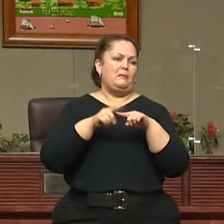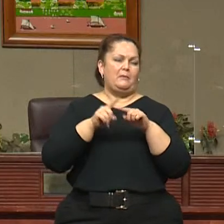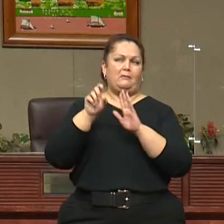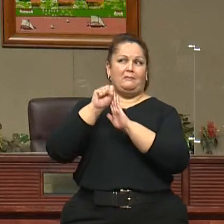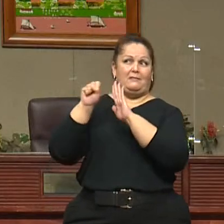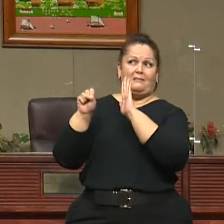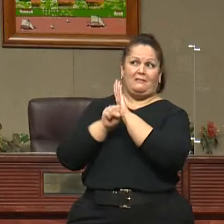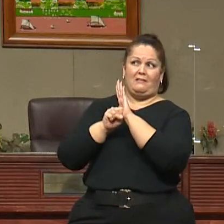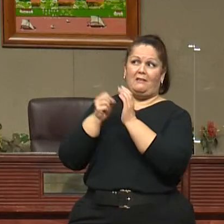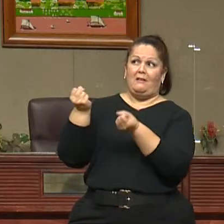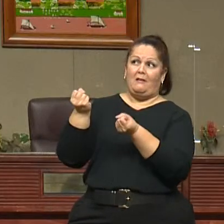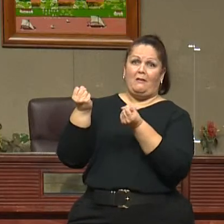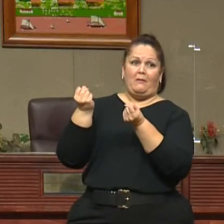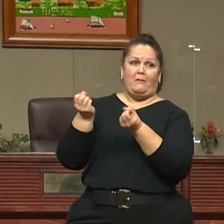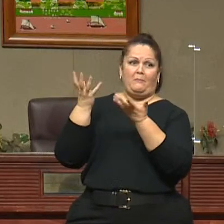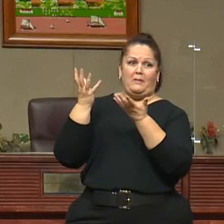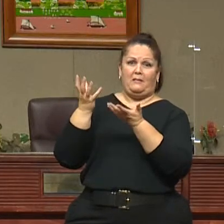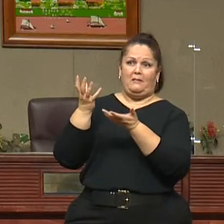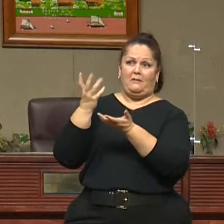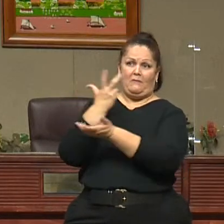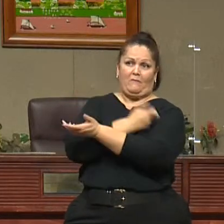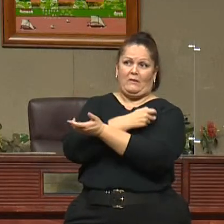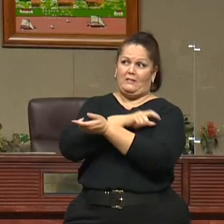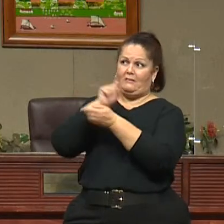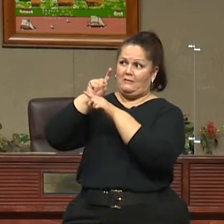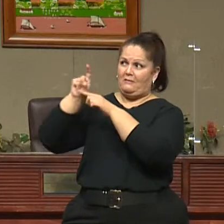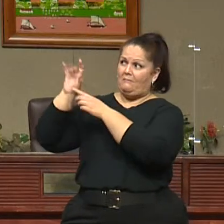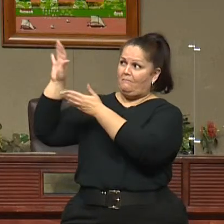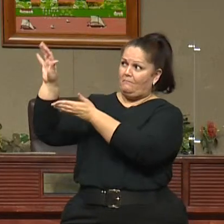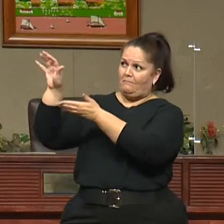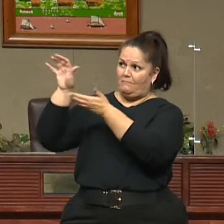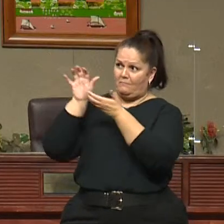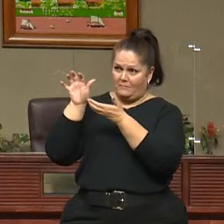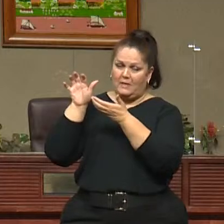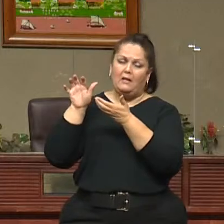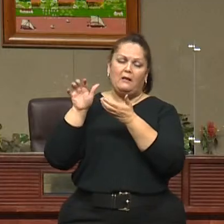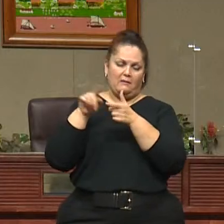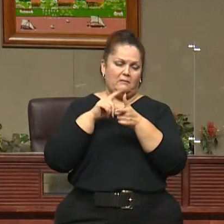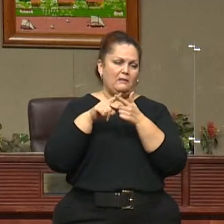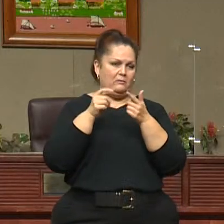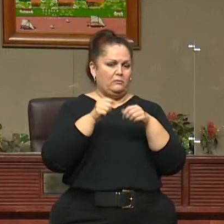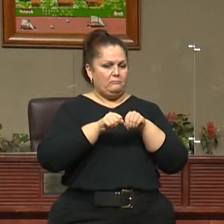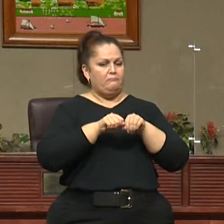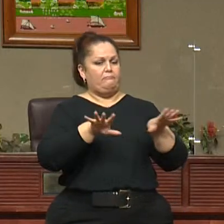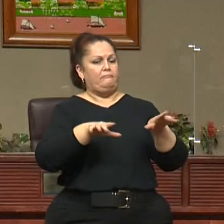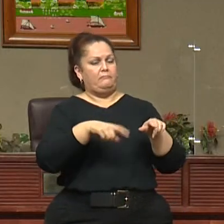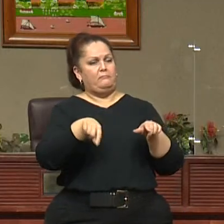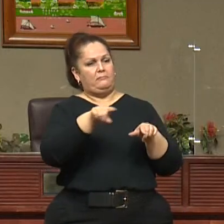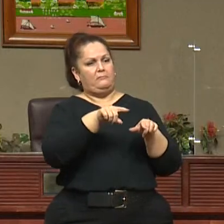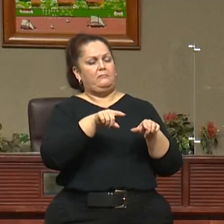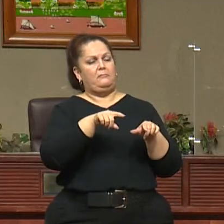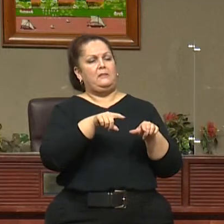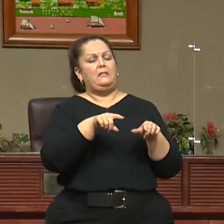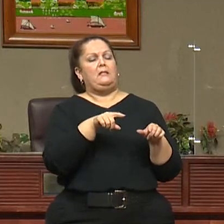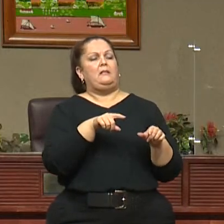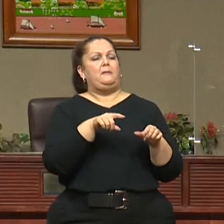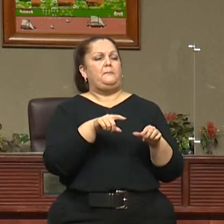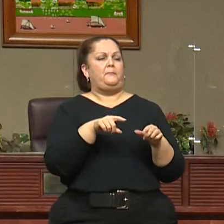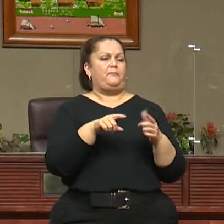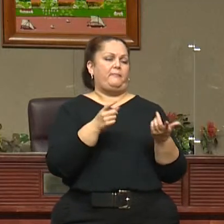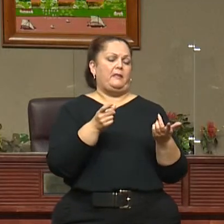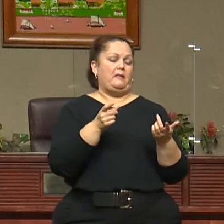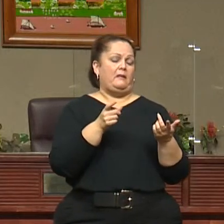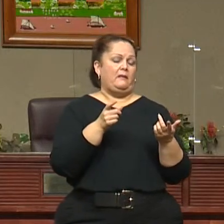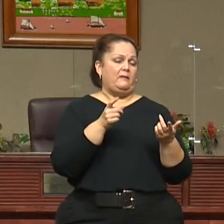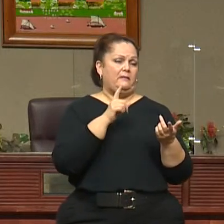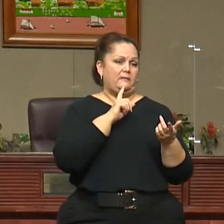state to provide the inventory of a vaccine. And so as a matter of